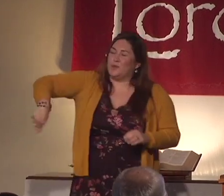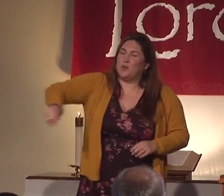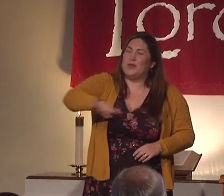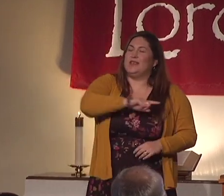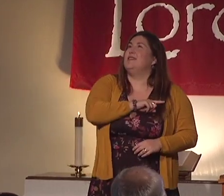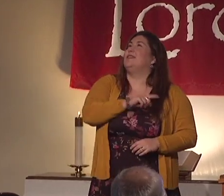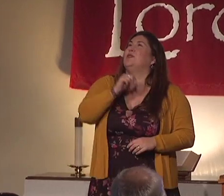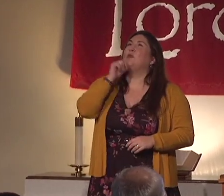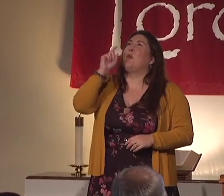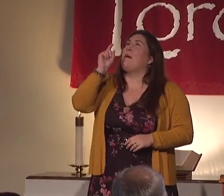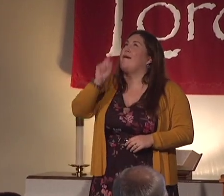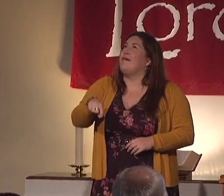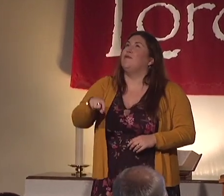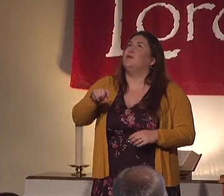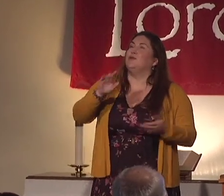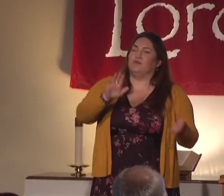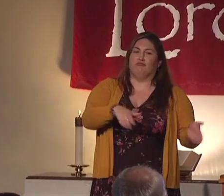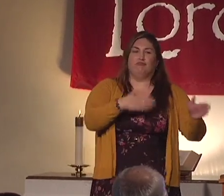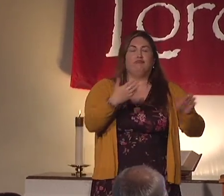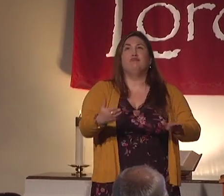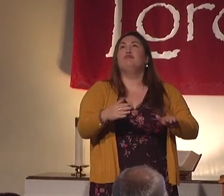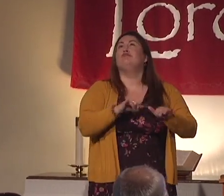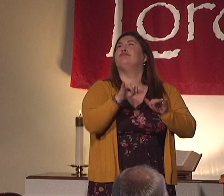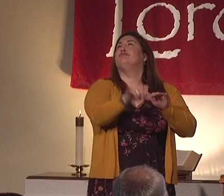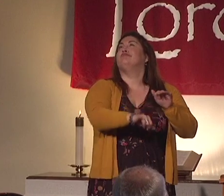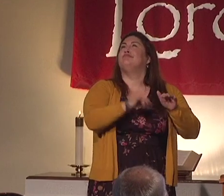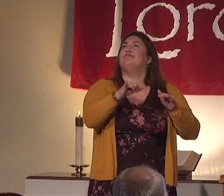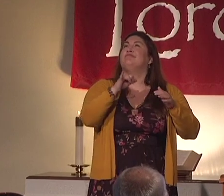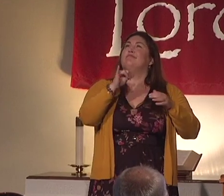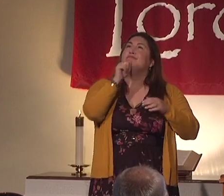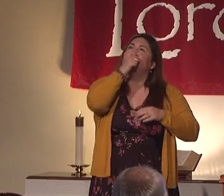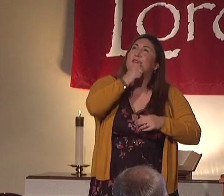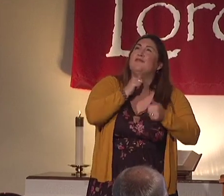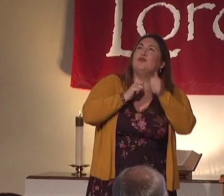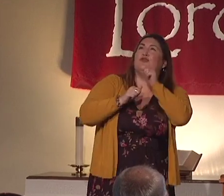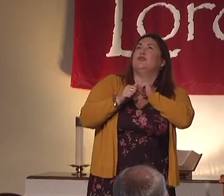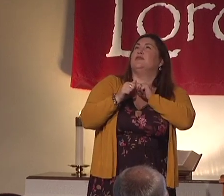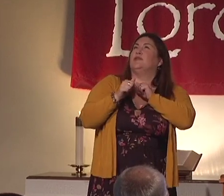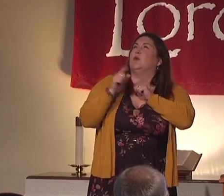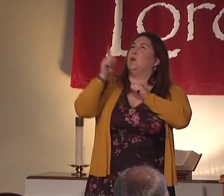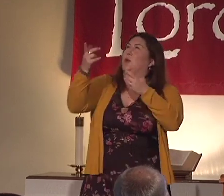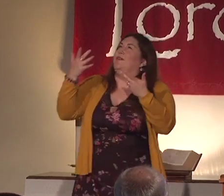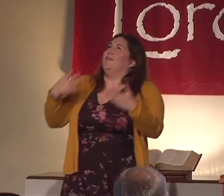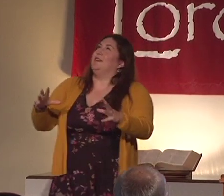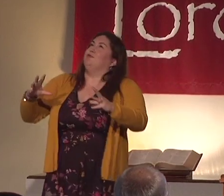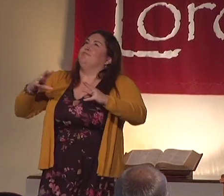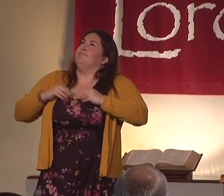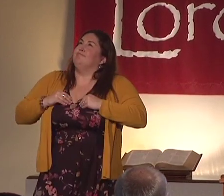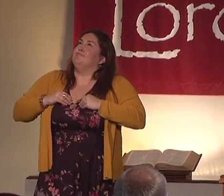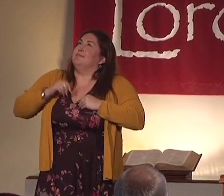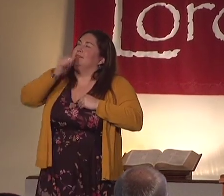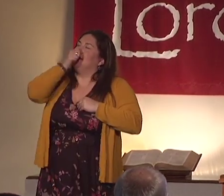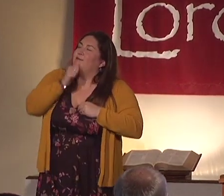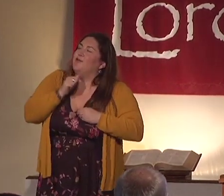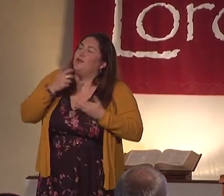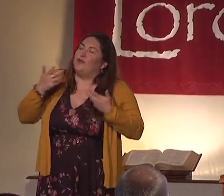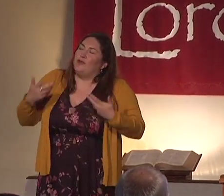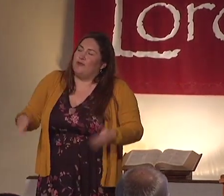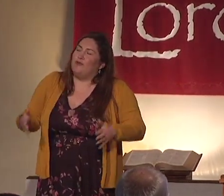That means that we don't have to die and stay there and suffer and suffer. You have taken that